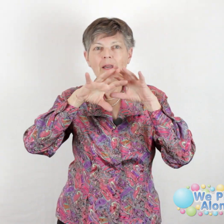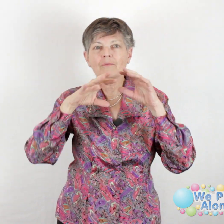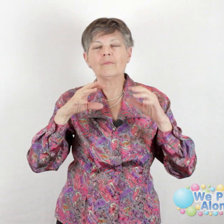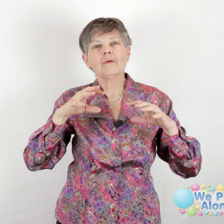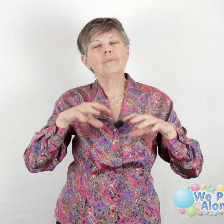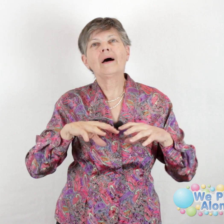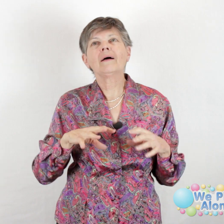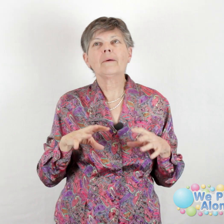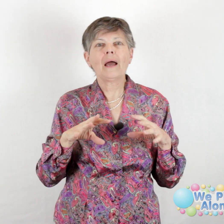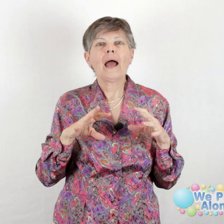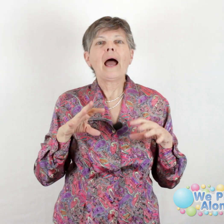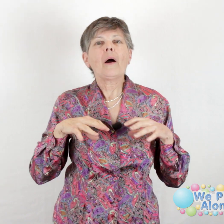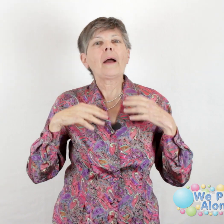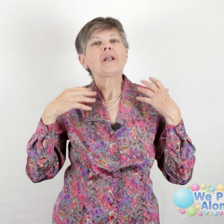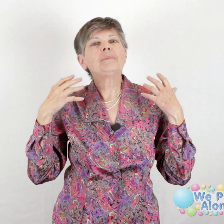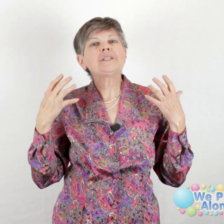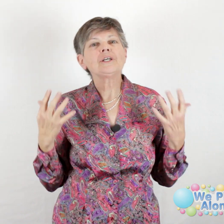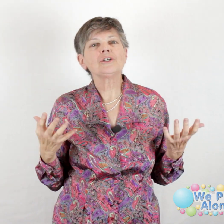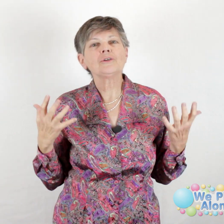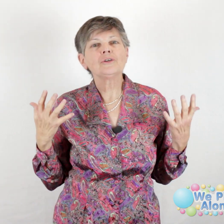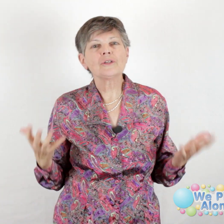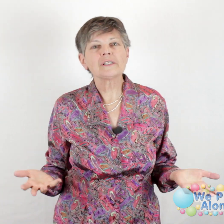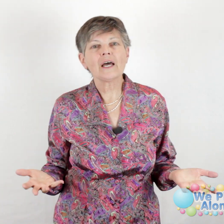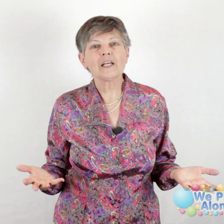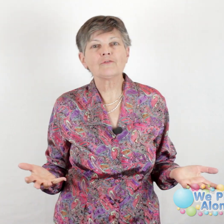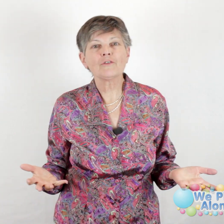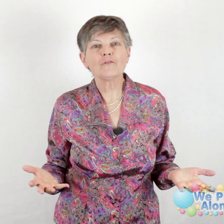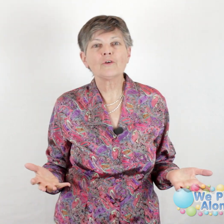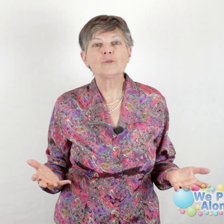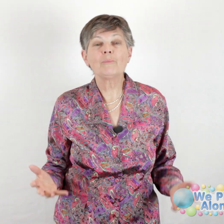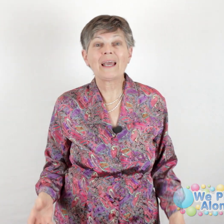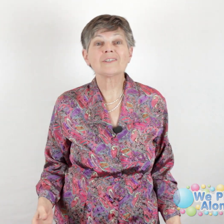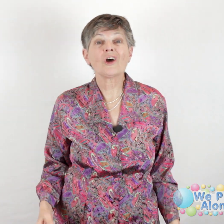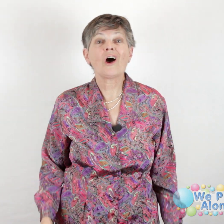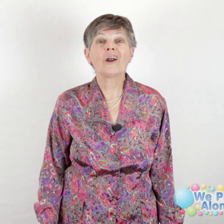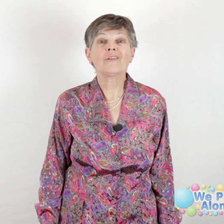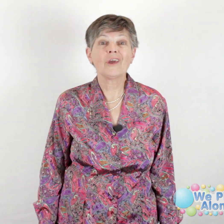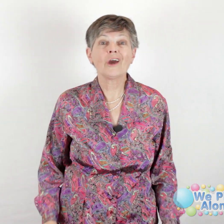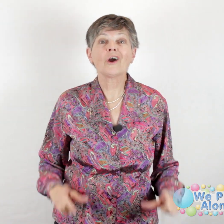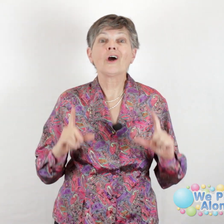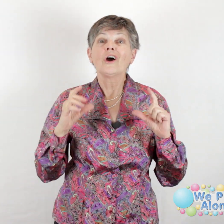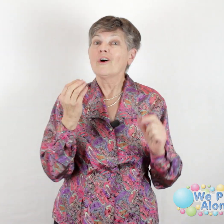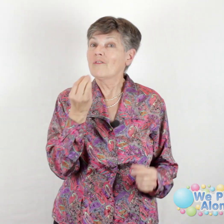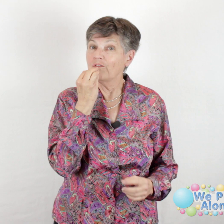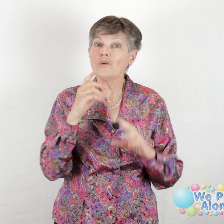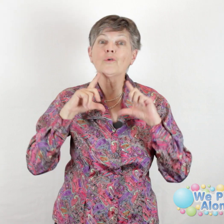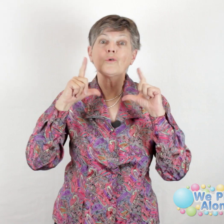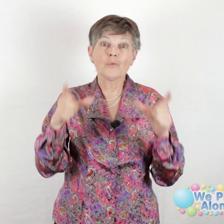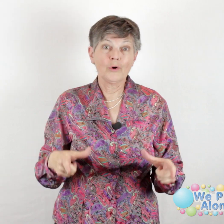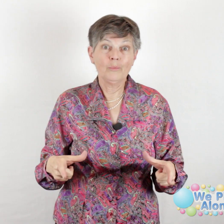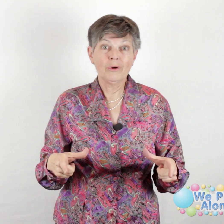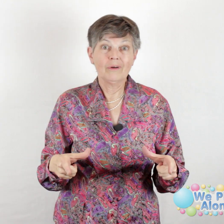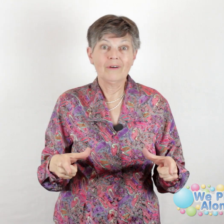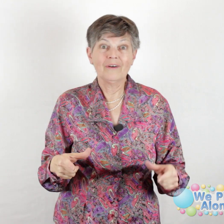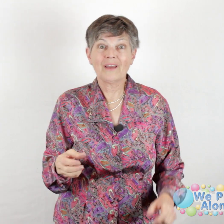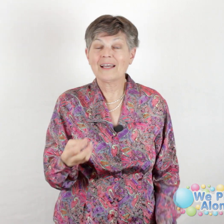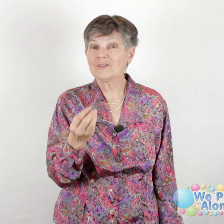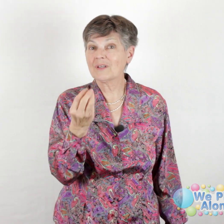going to be teaching you the signs for foods based on their food group. Okay, so this